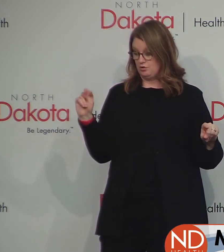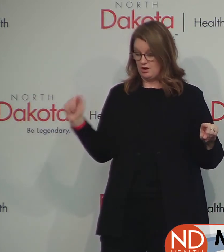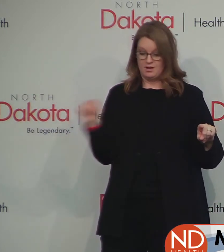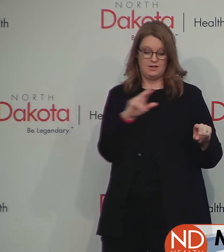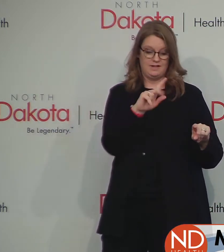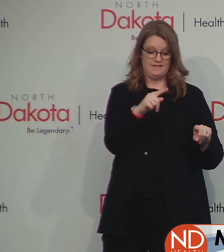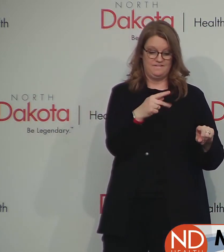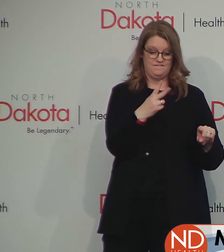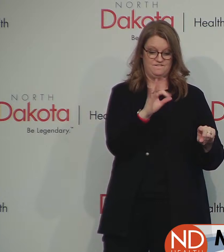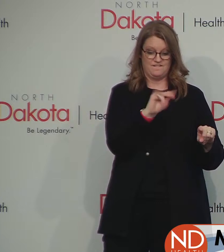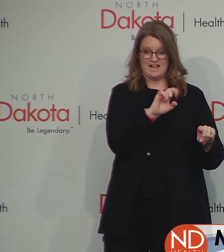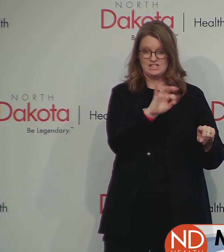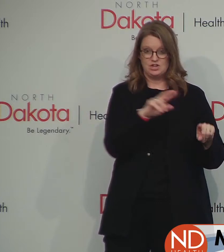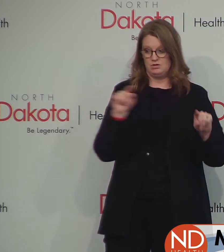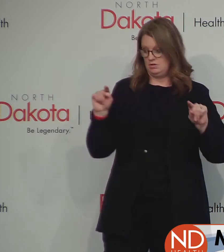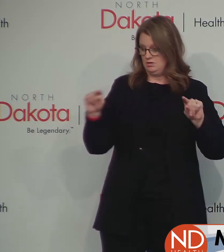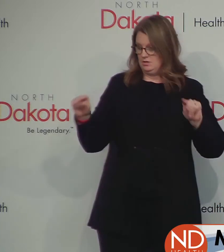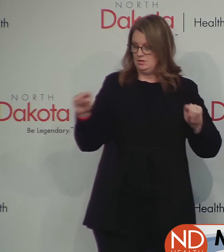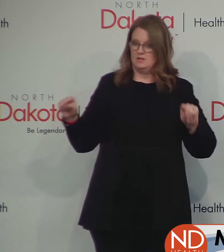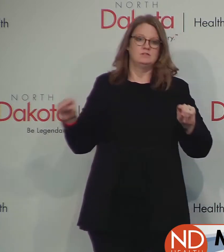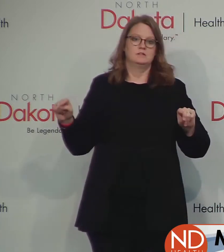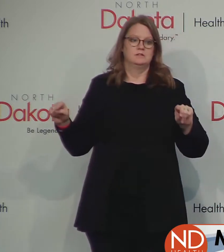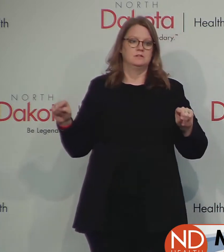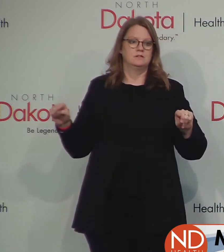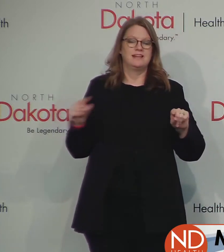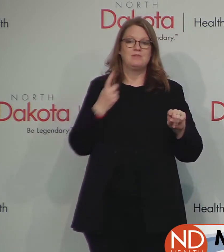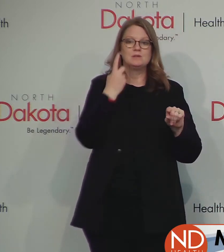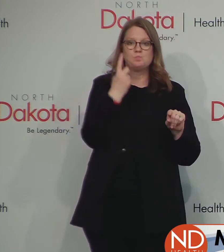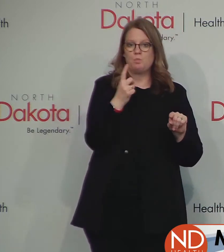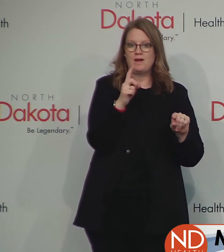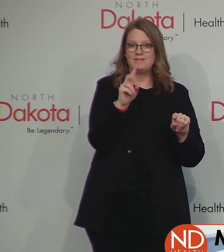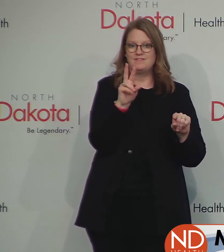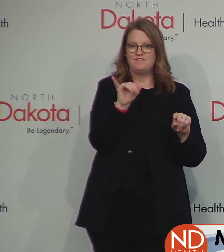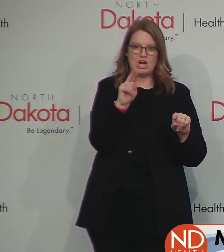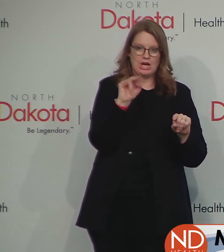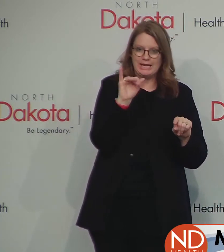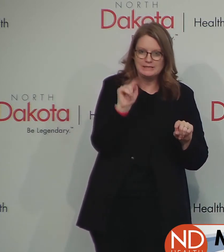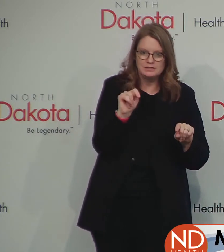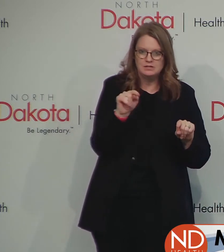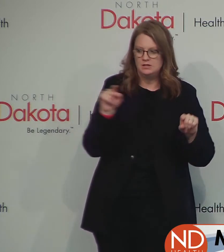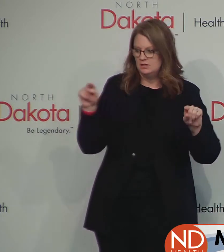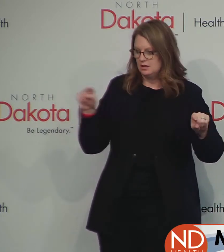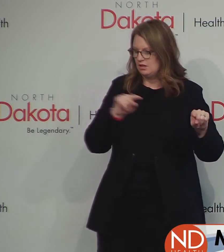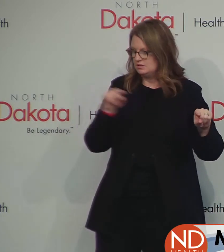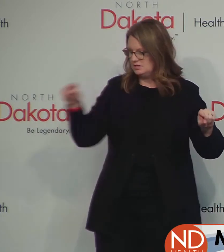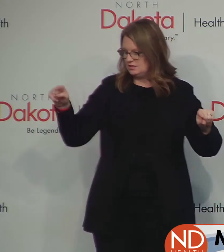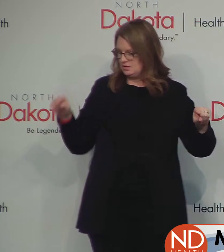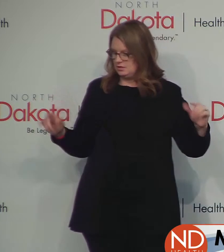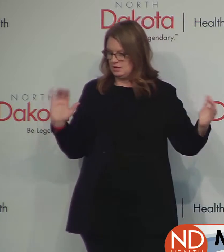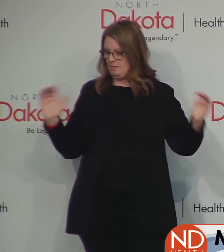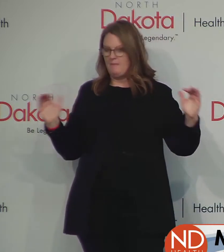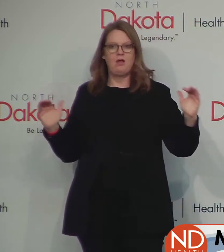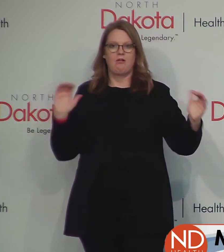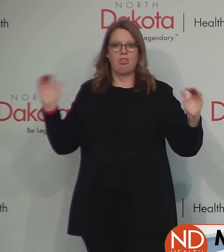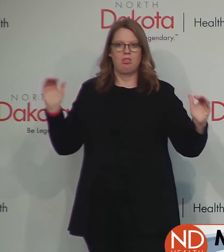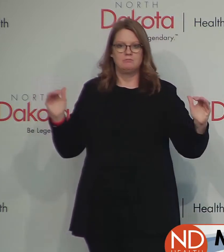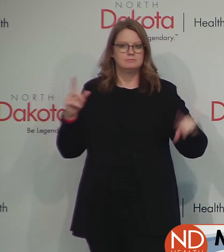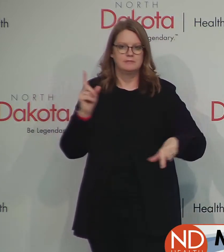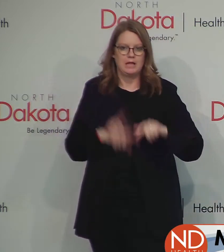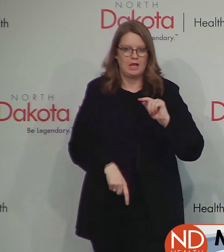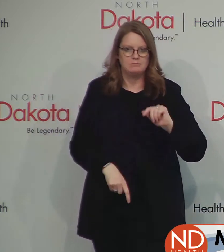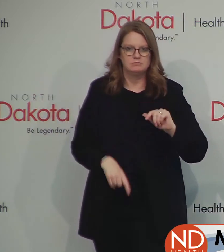clinical trials, it wasn't when variants were going on, so you can't do a direct comparison between the 3